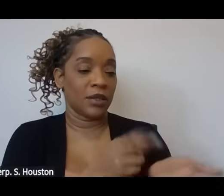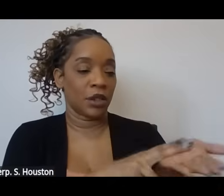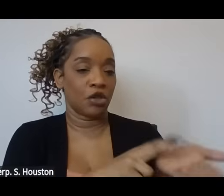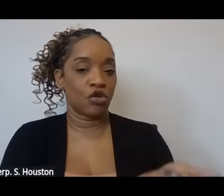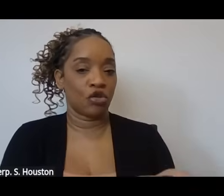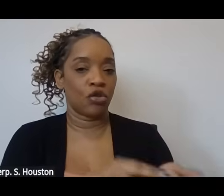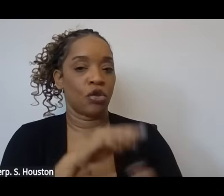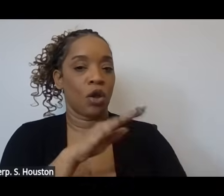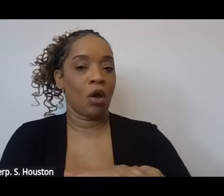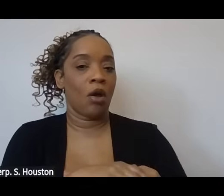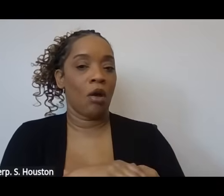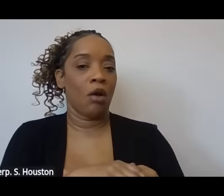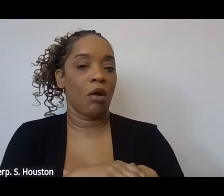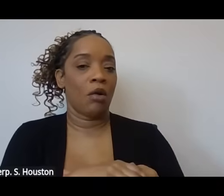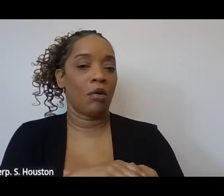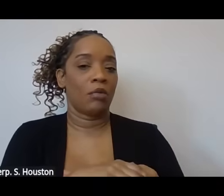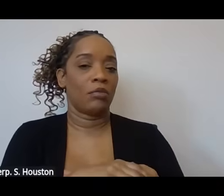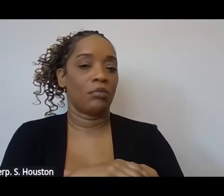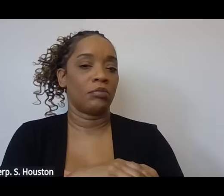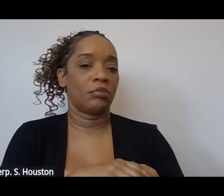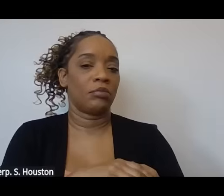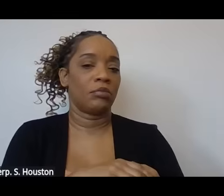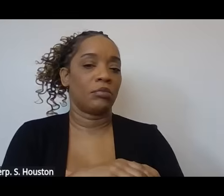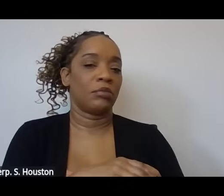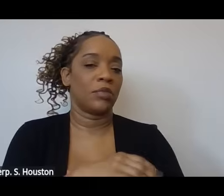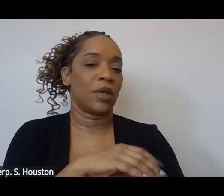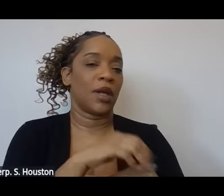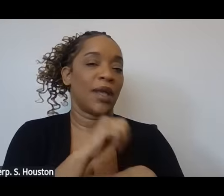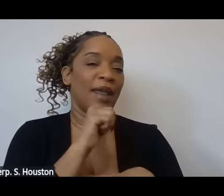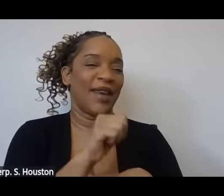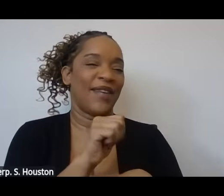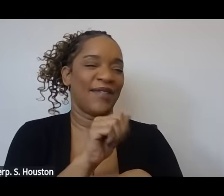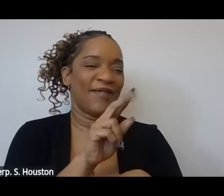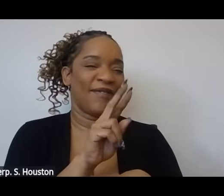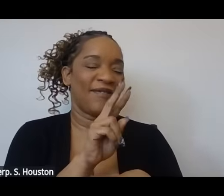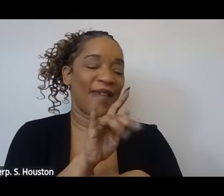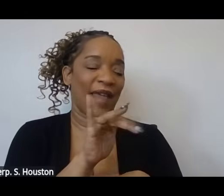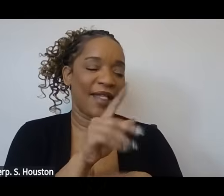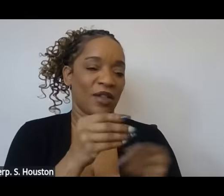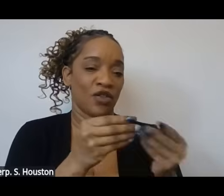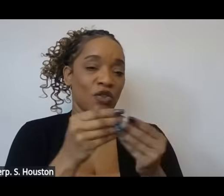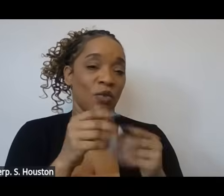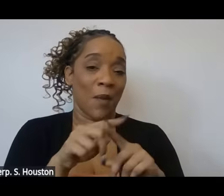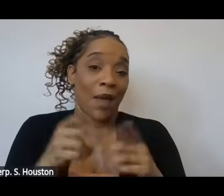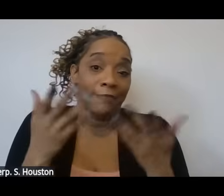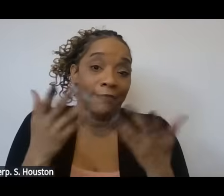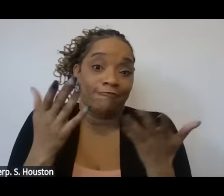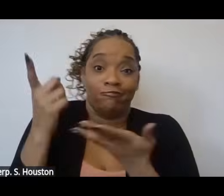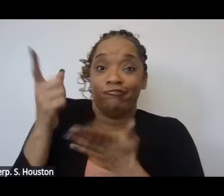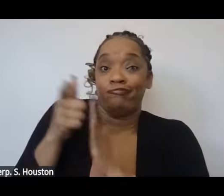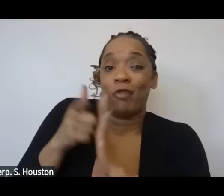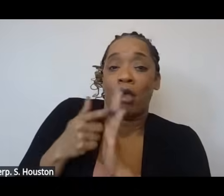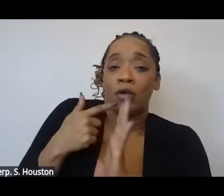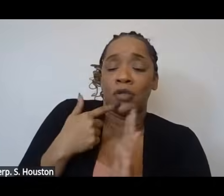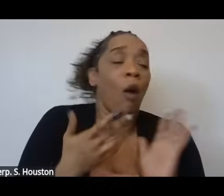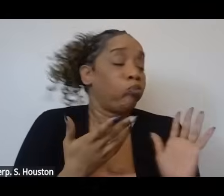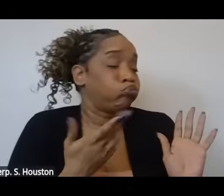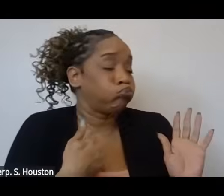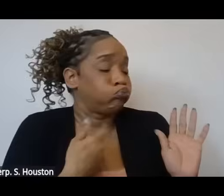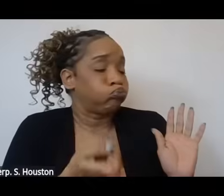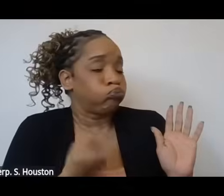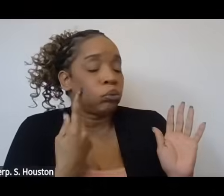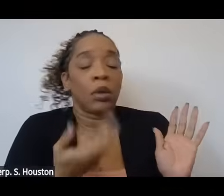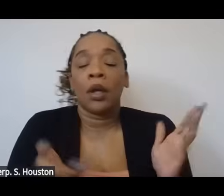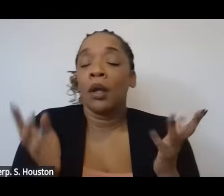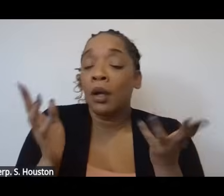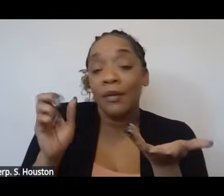But that's what the statute says. Understood. Yeah, yeah. So that's what you're faced with. And that's why